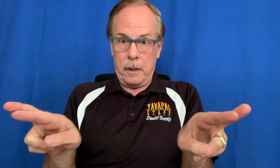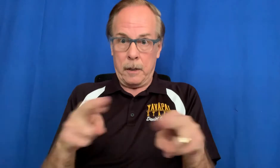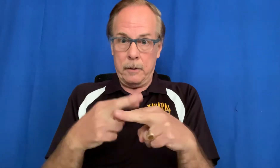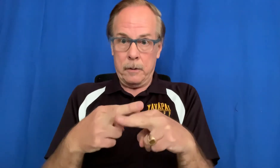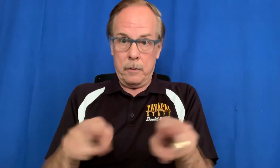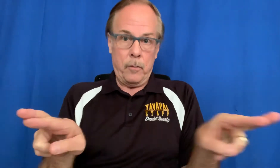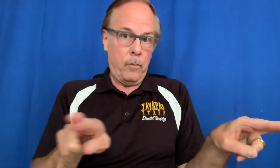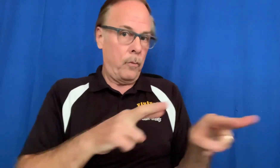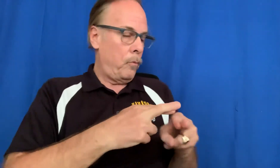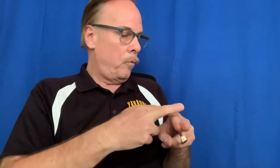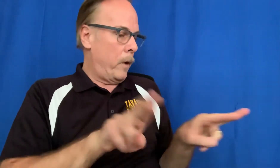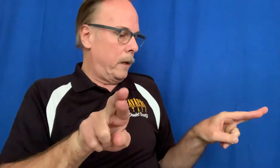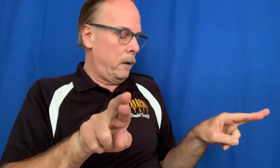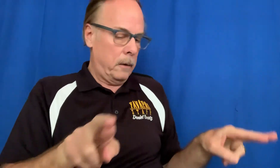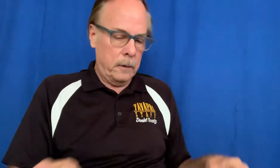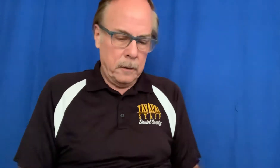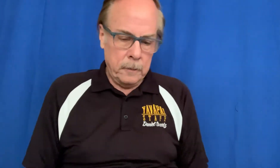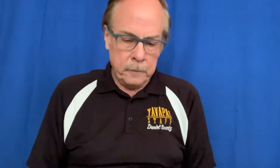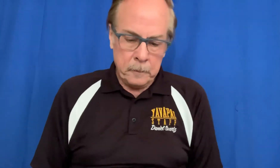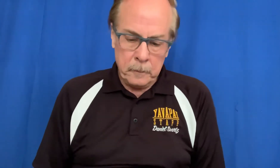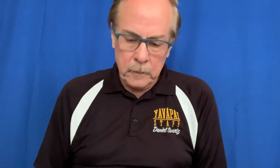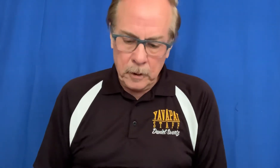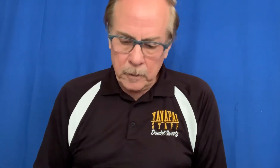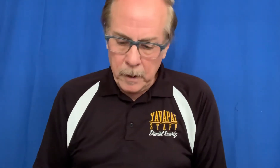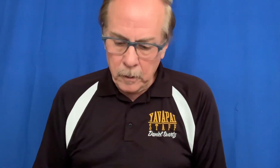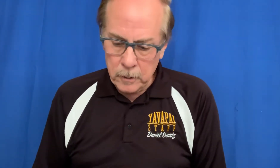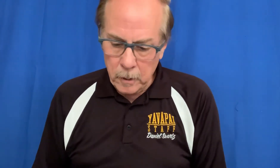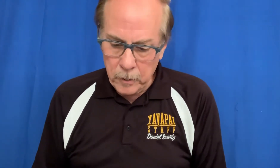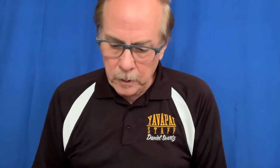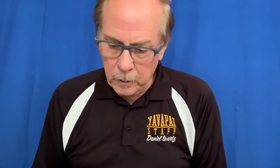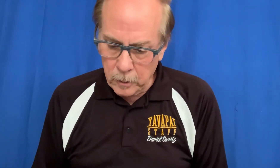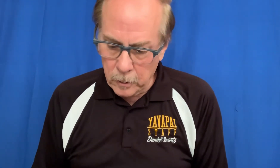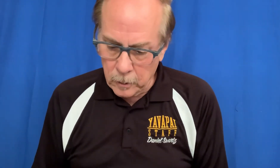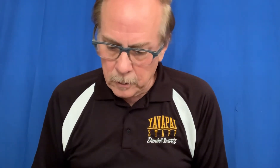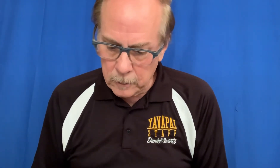sides. Ready? To smell something good.